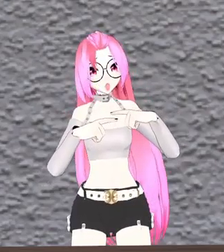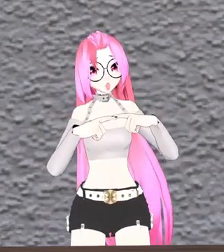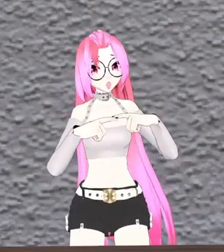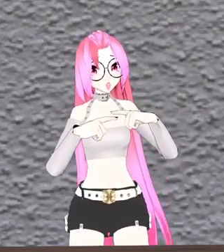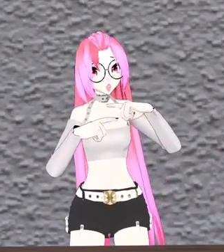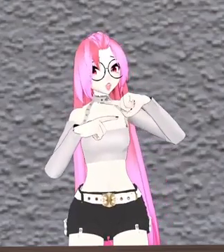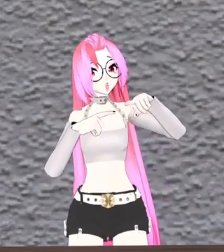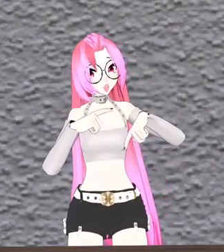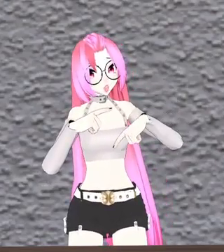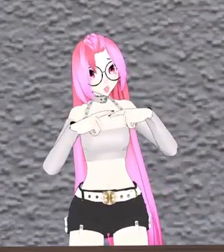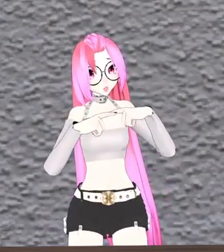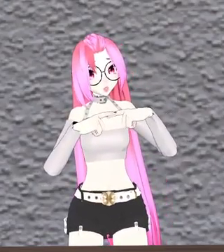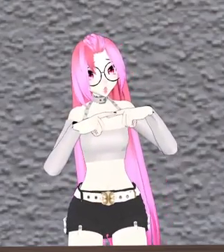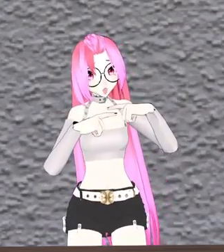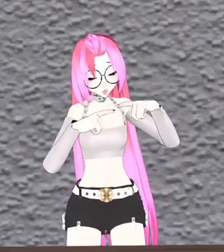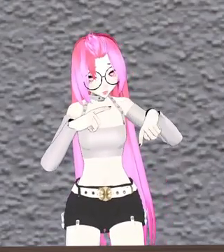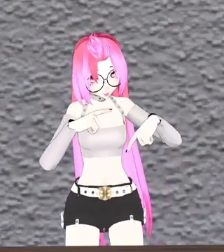all the way around. Yeah. One time. When.